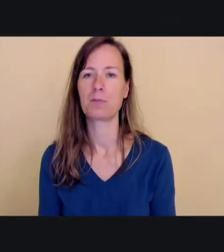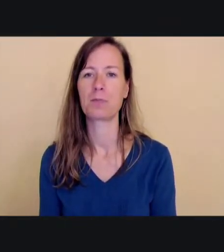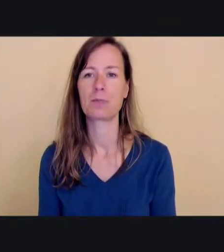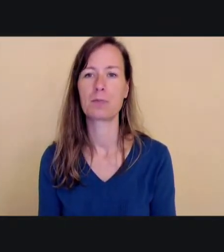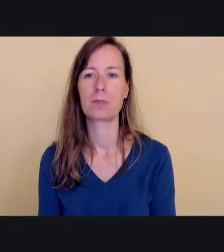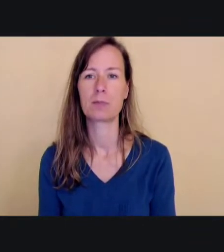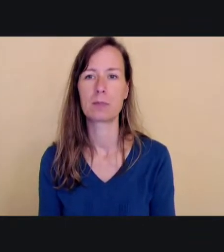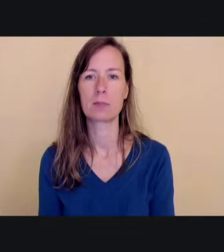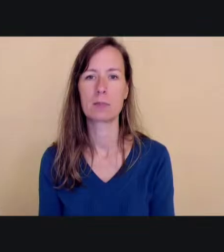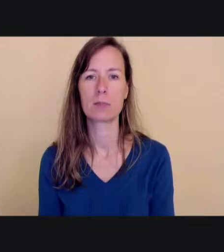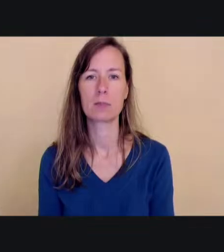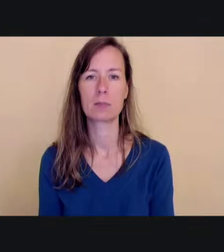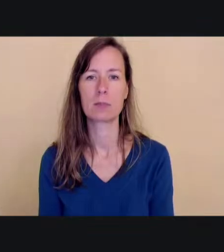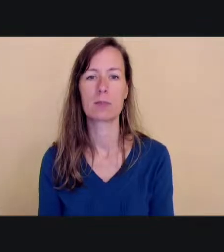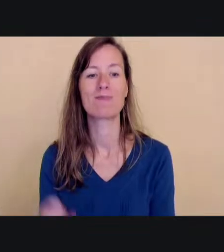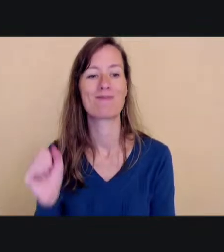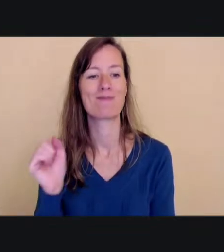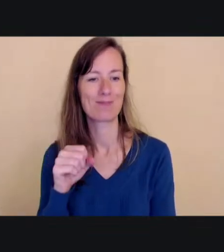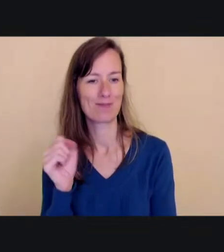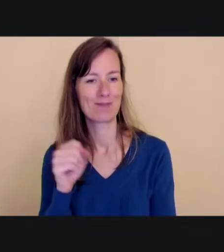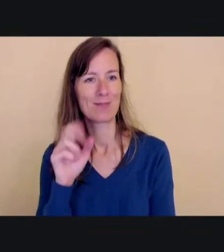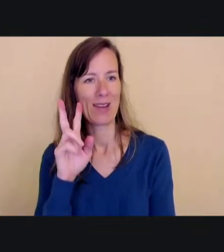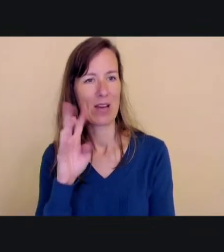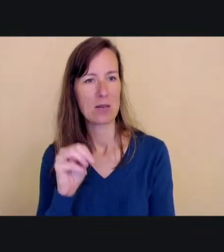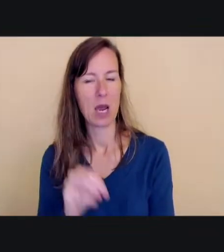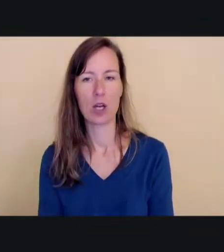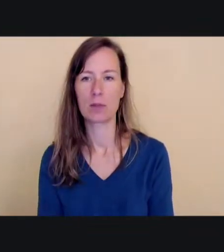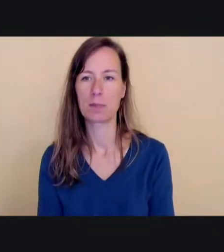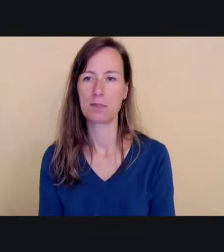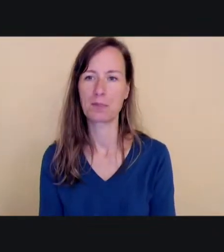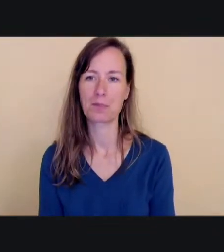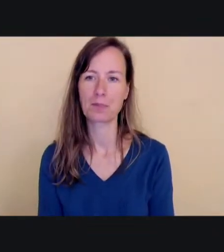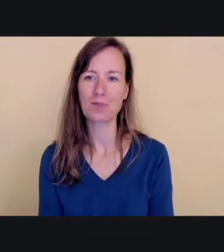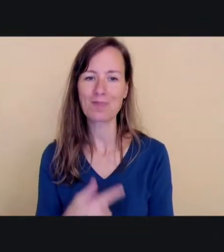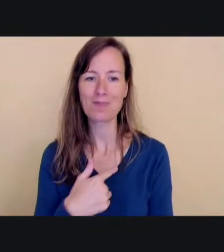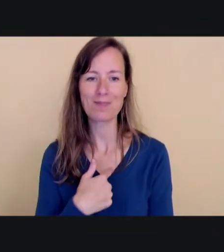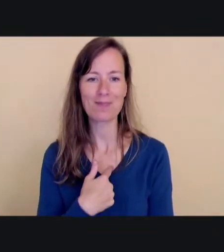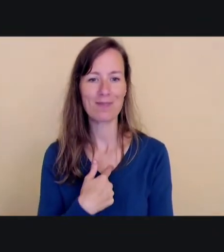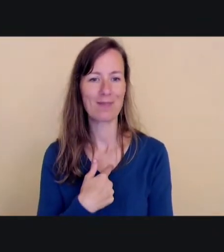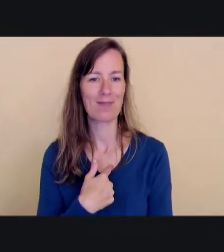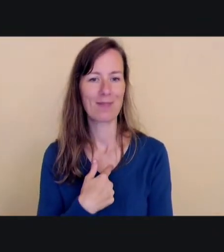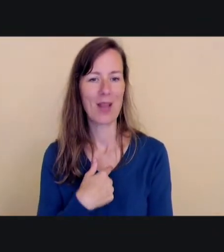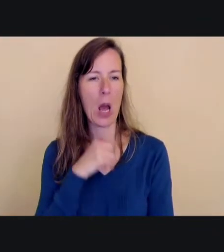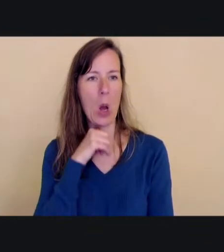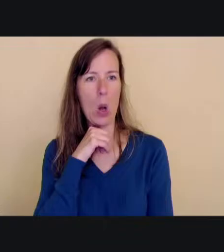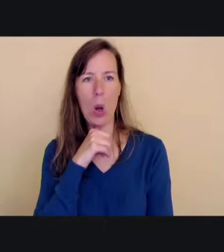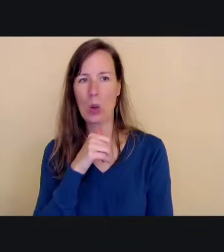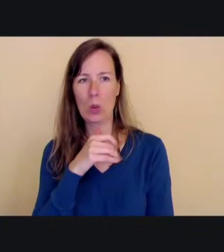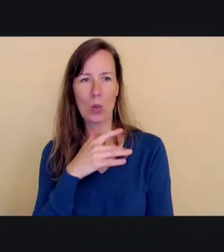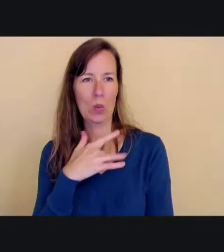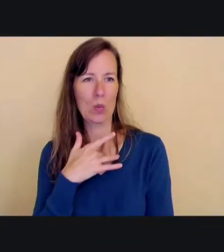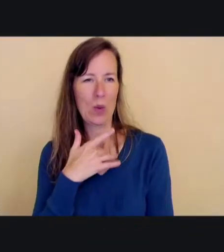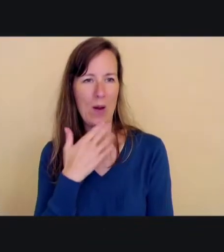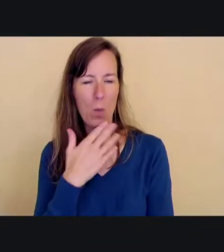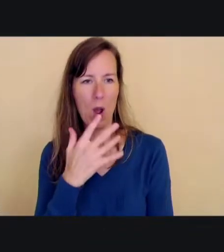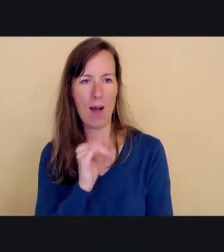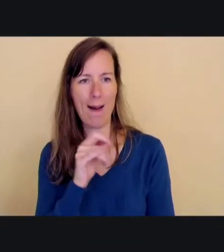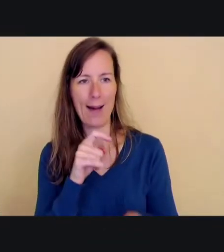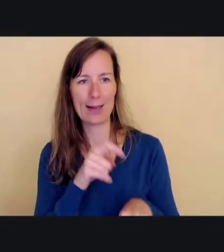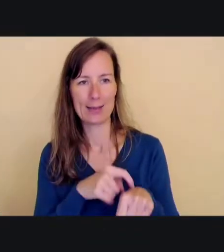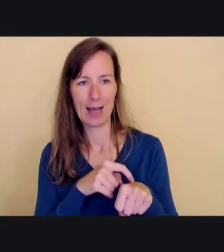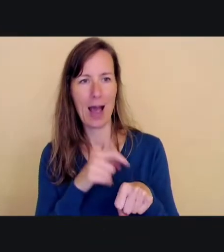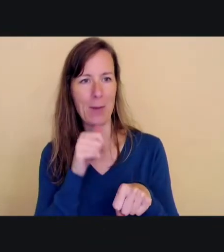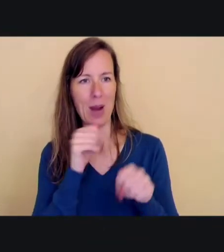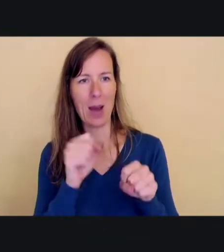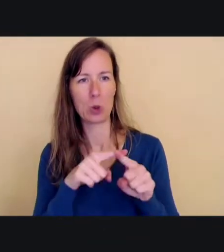Oh, yes, Vice Mayor. I unfortunately was not well and not able to attend any of the meetings last